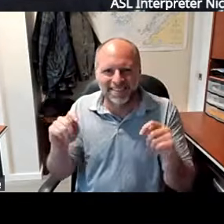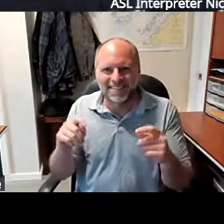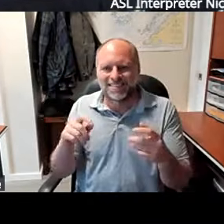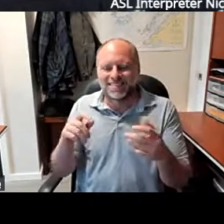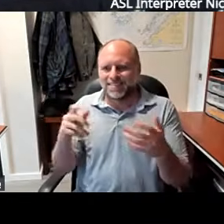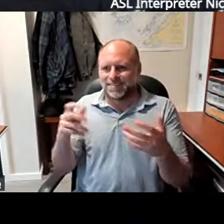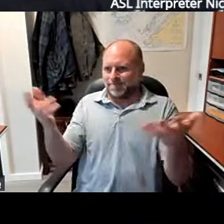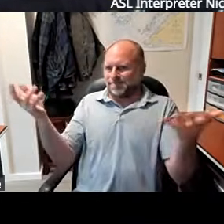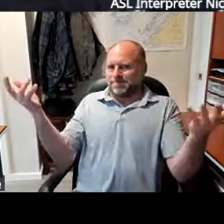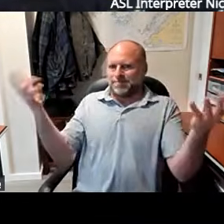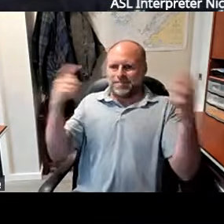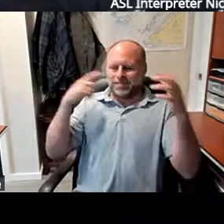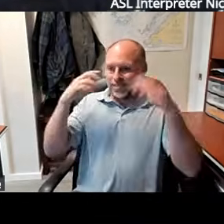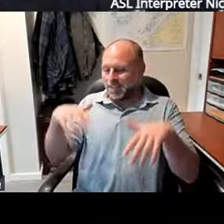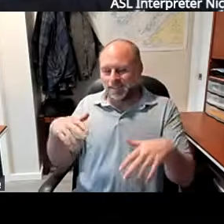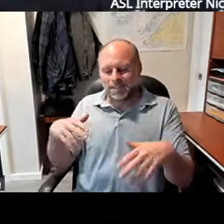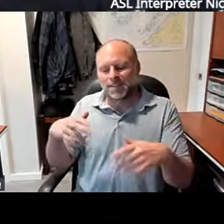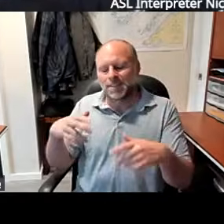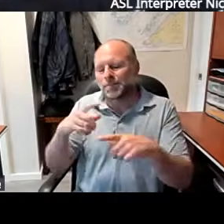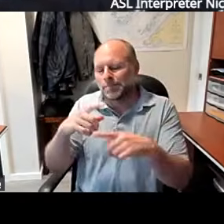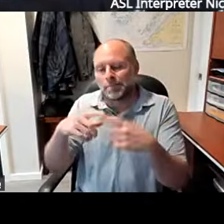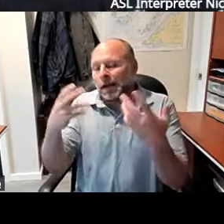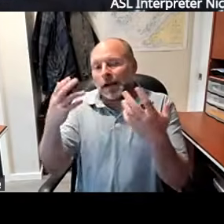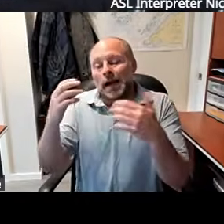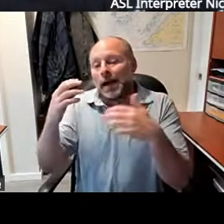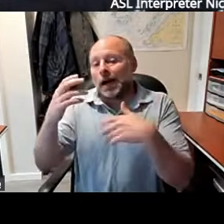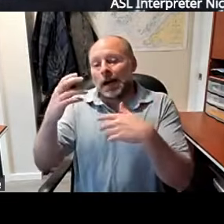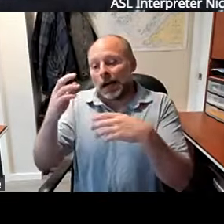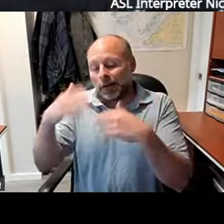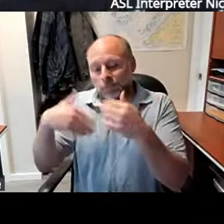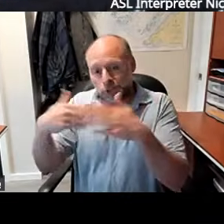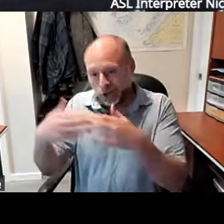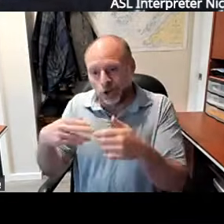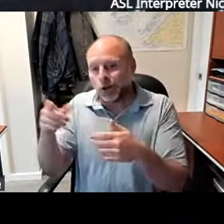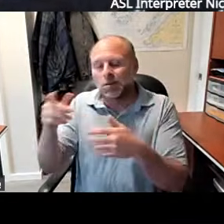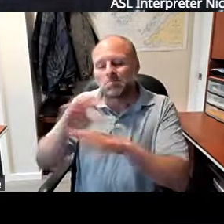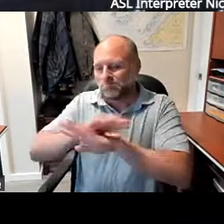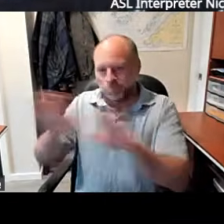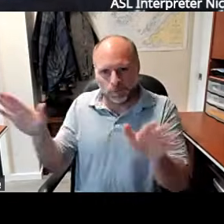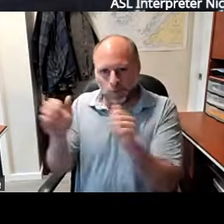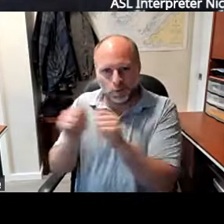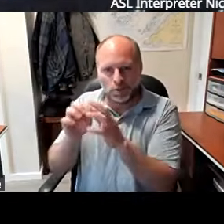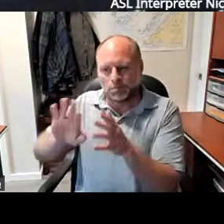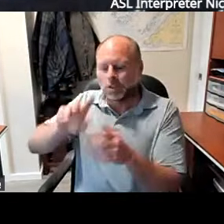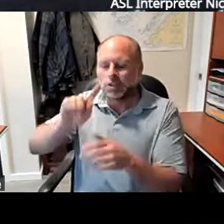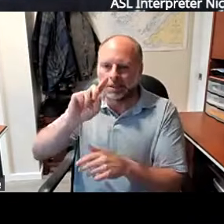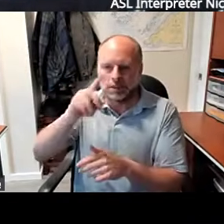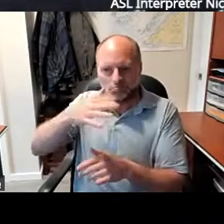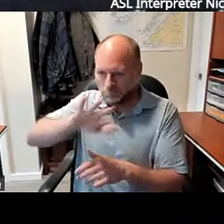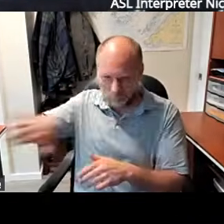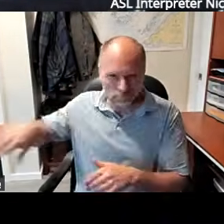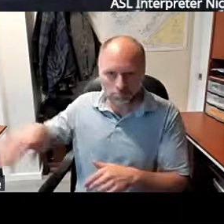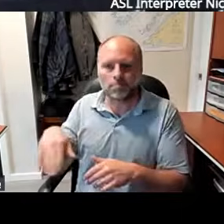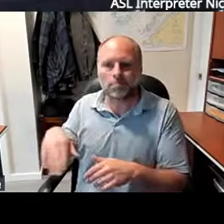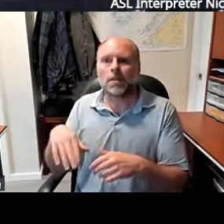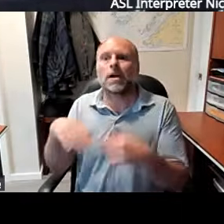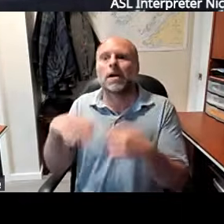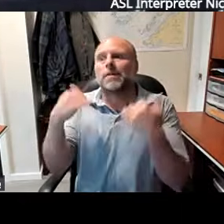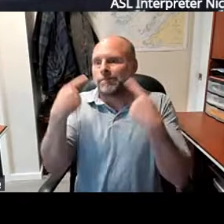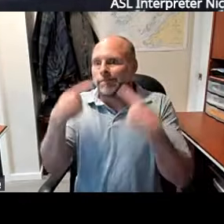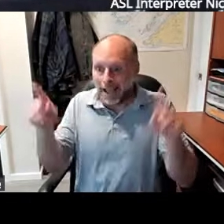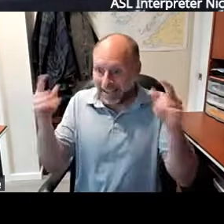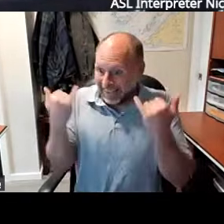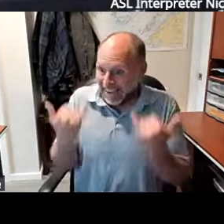with technology and be on a screen with a teacher of the deaf and hard of hearing. Anyways, and